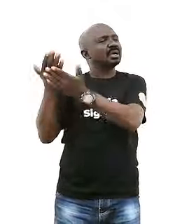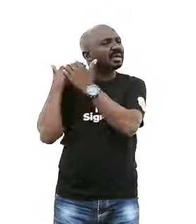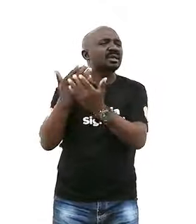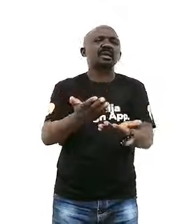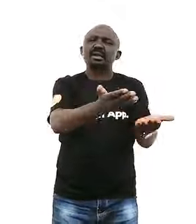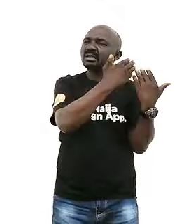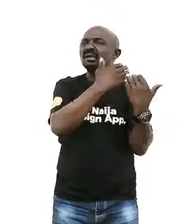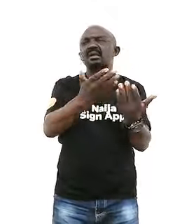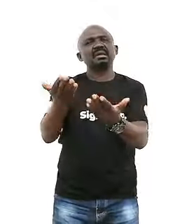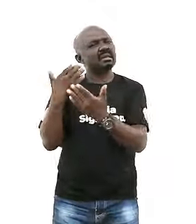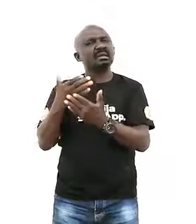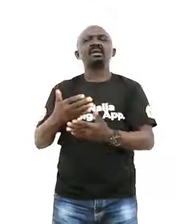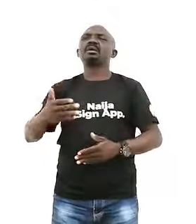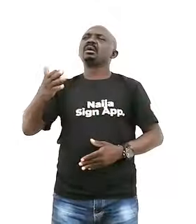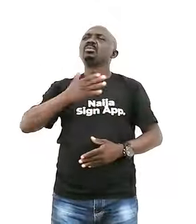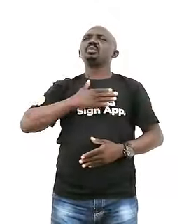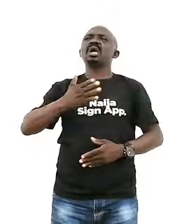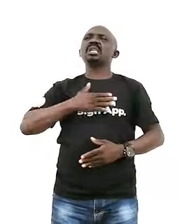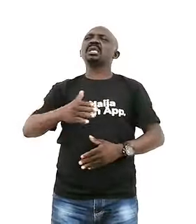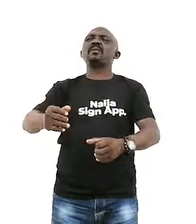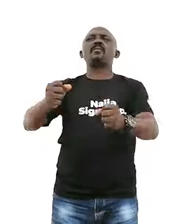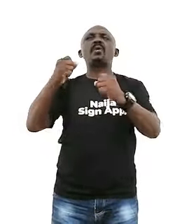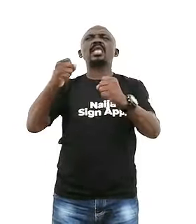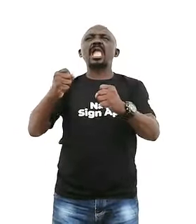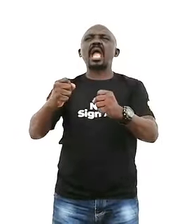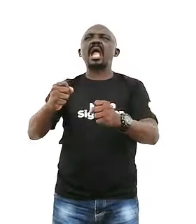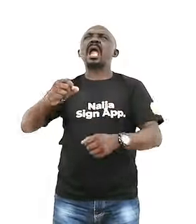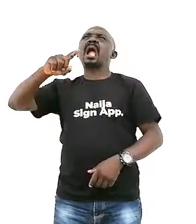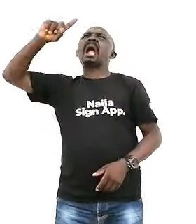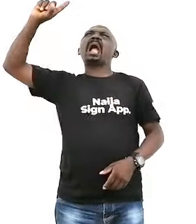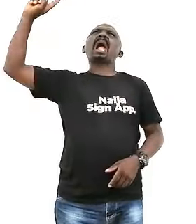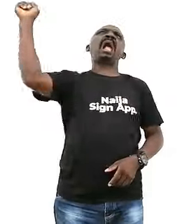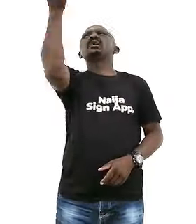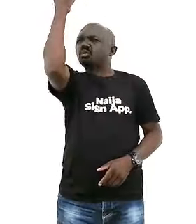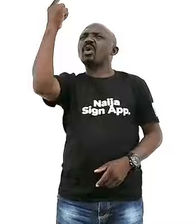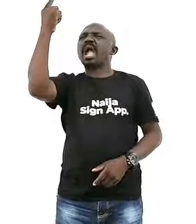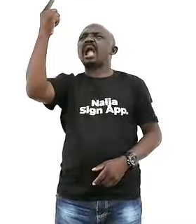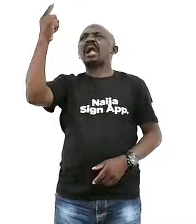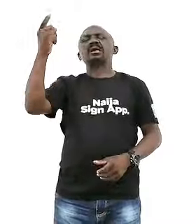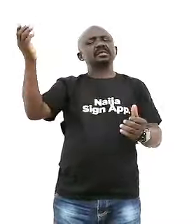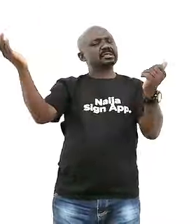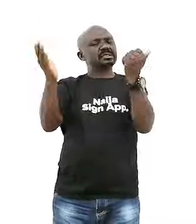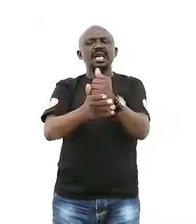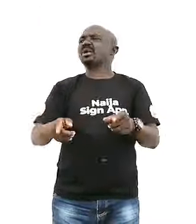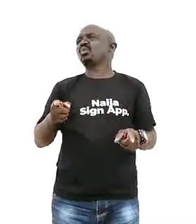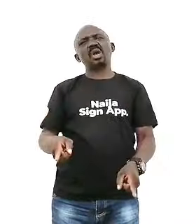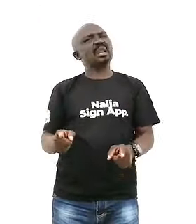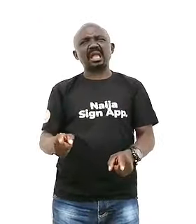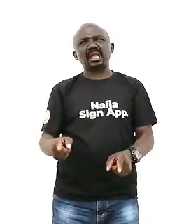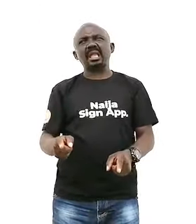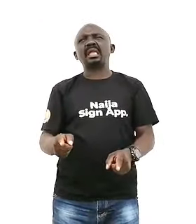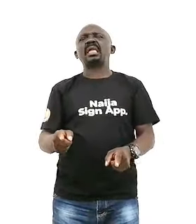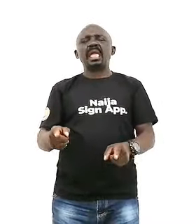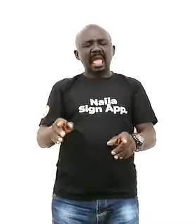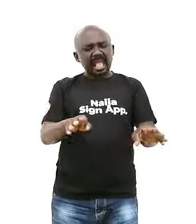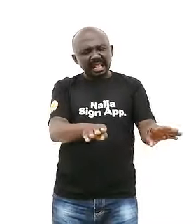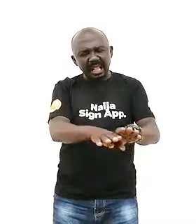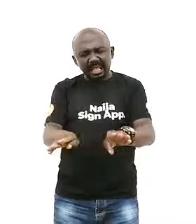heritage. They are still a unique linguistic community. And under linguistic diversity, the sign language community is well